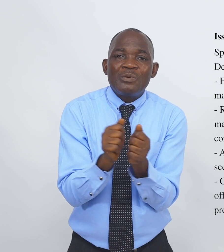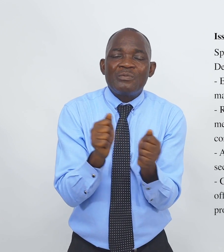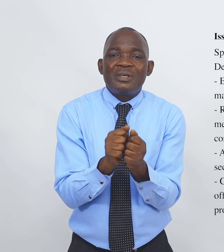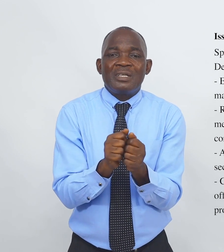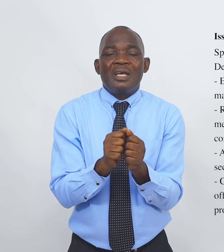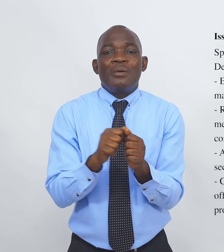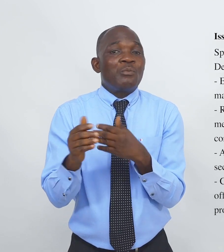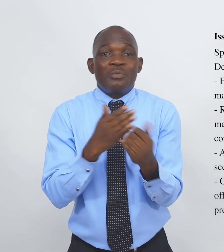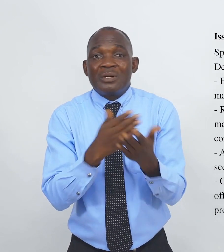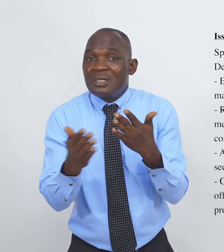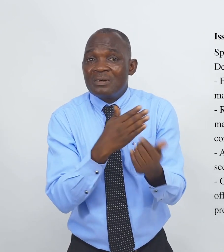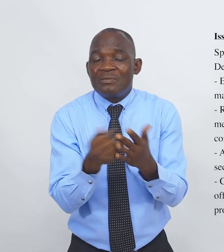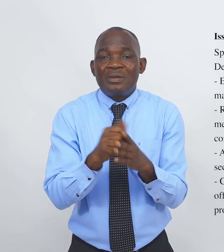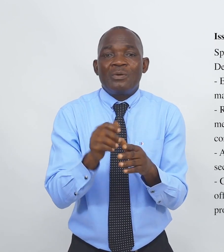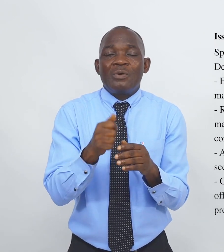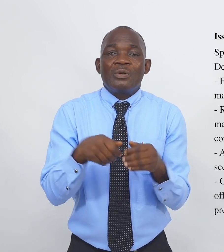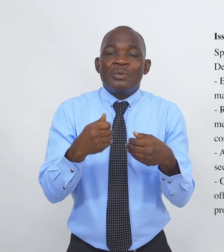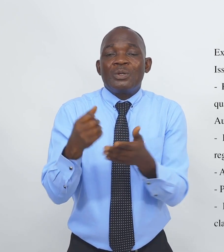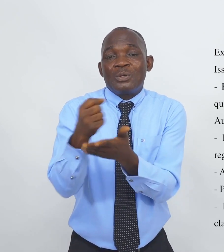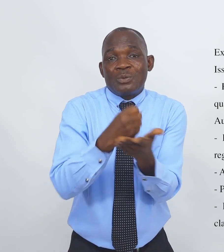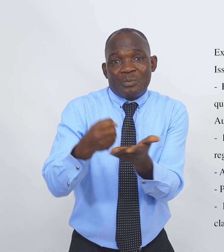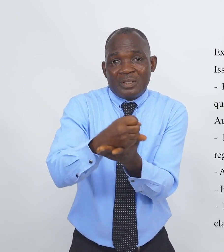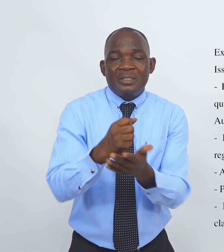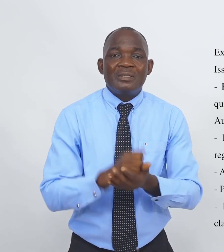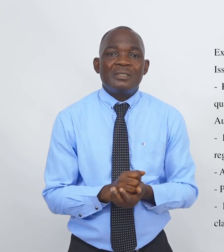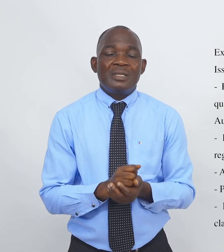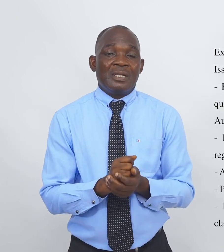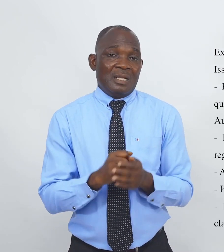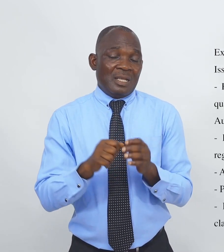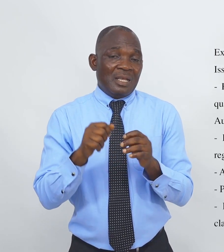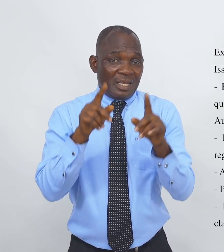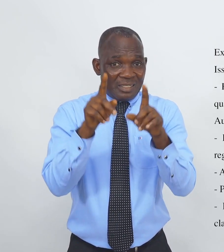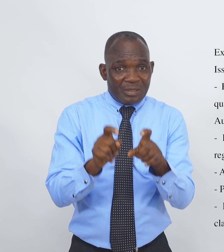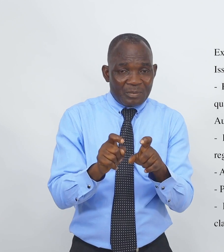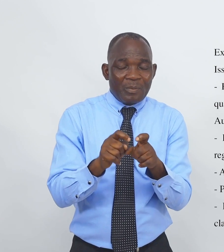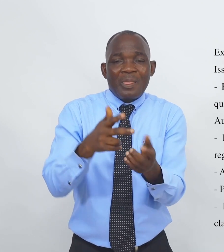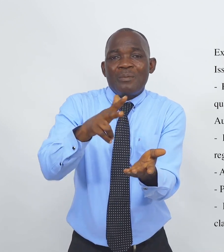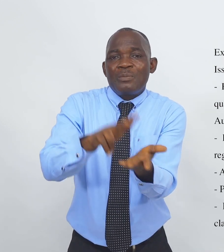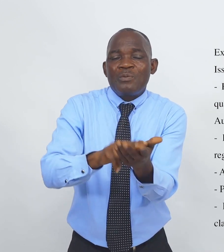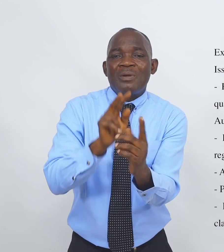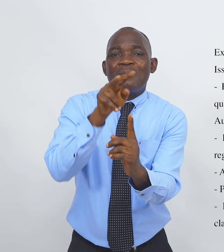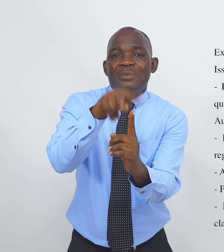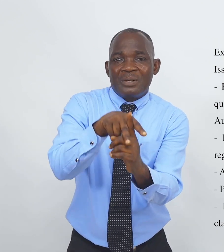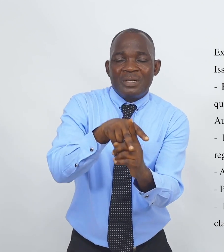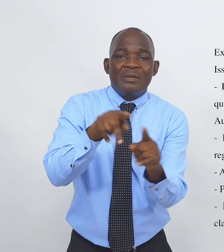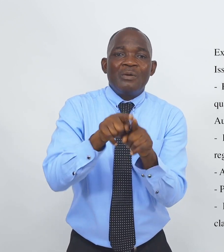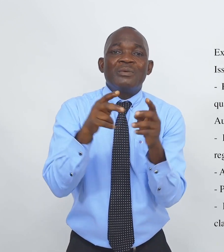the prospectus or offer document, examination and approval of applications for issuing